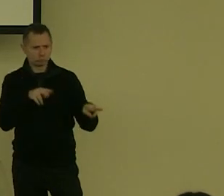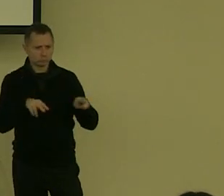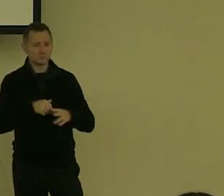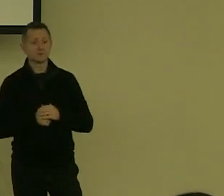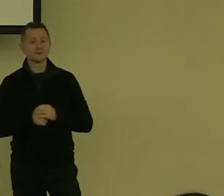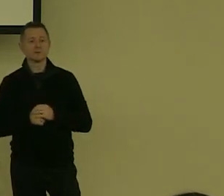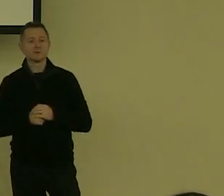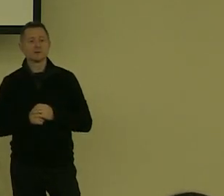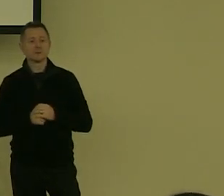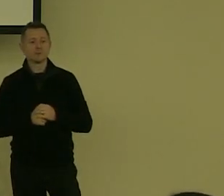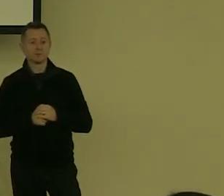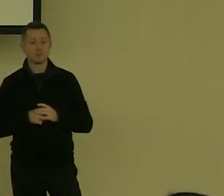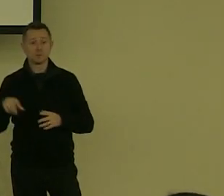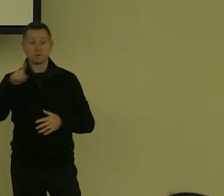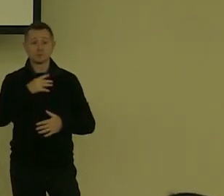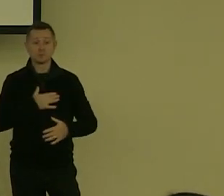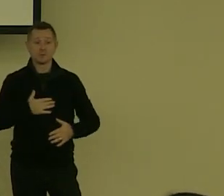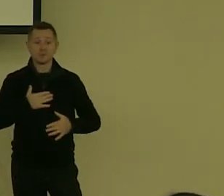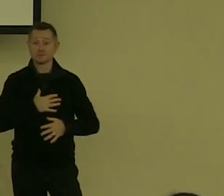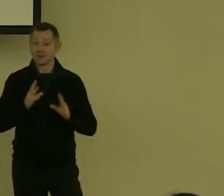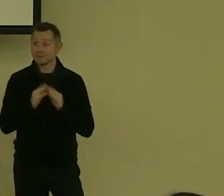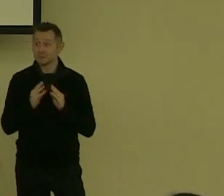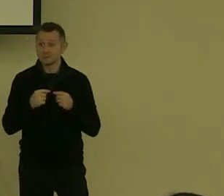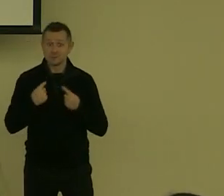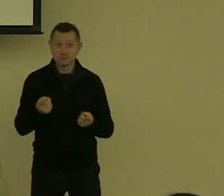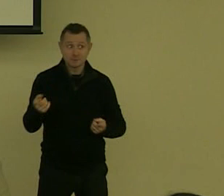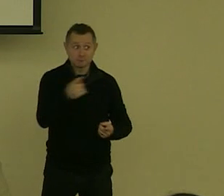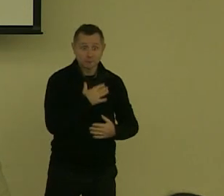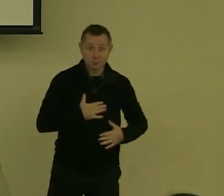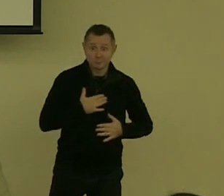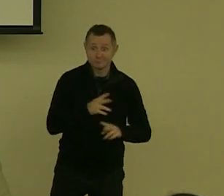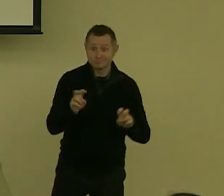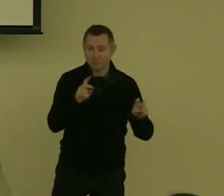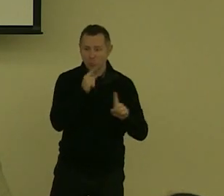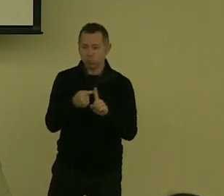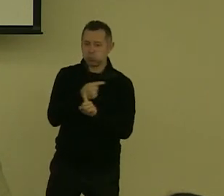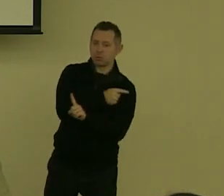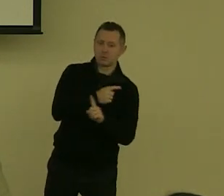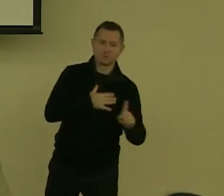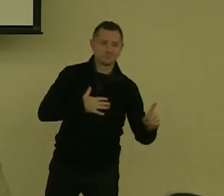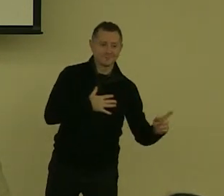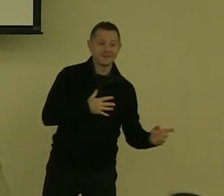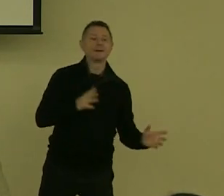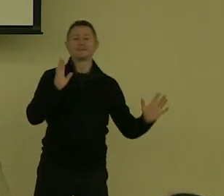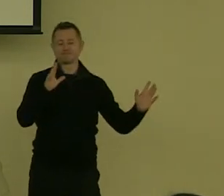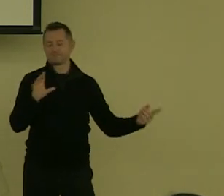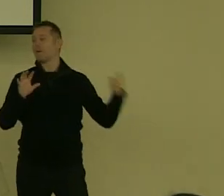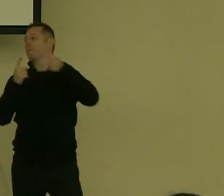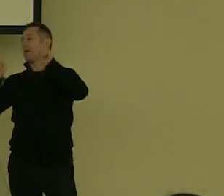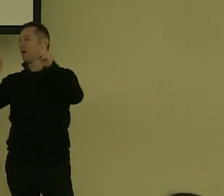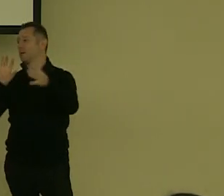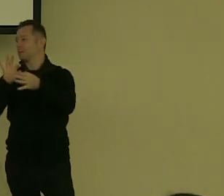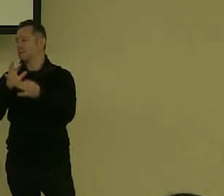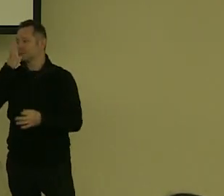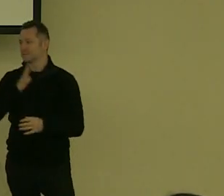I believe we have Anastasia on the line. Anastasia, can you hear us? Yes. Oh, we'd like to